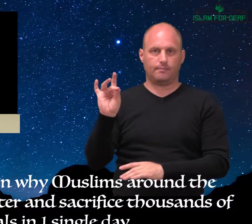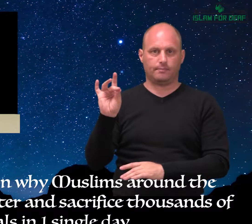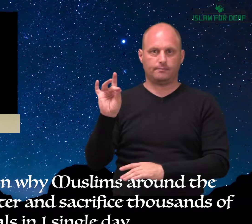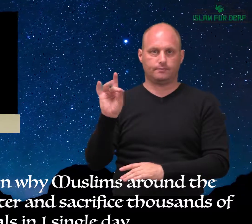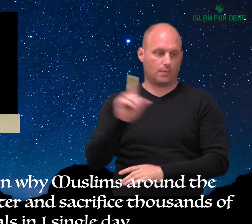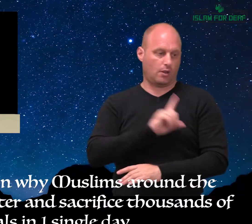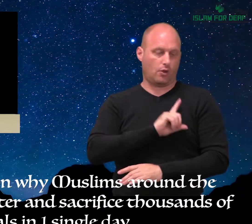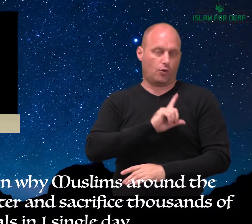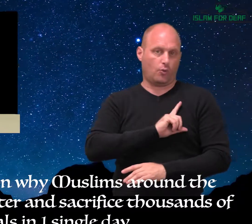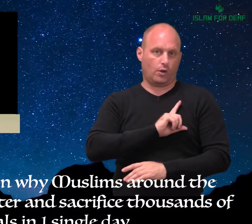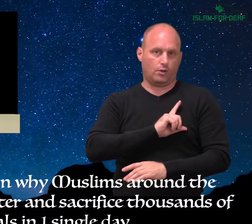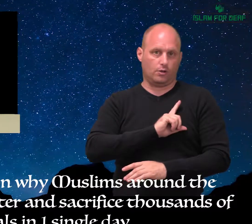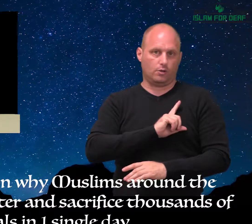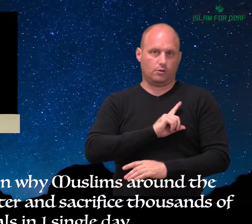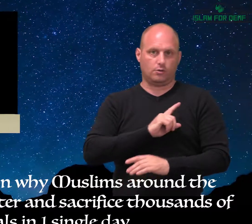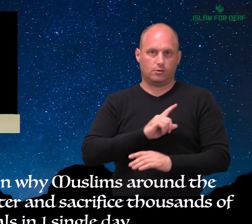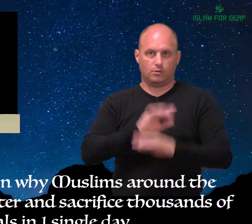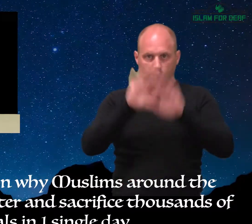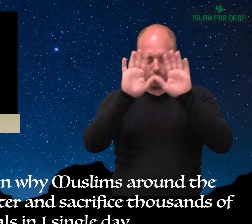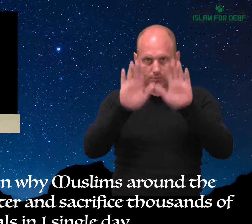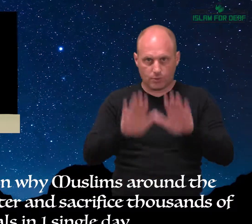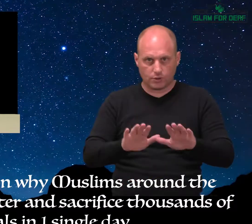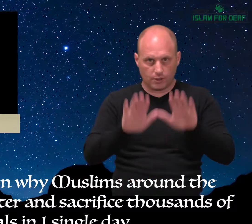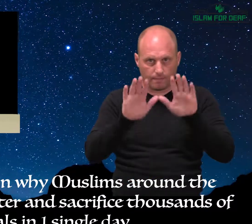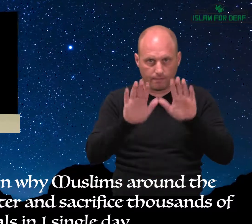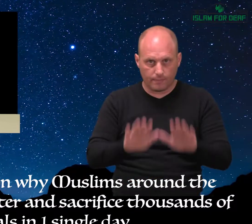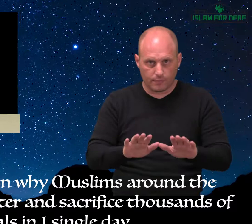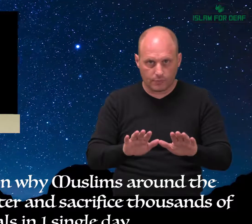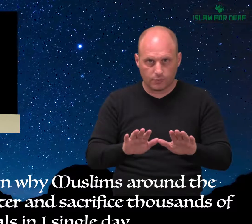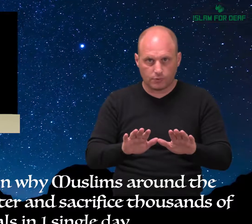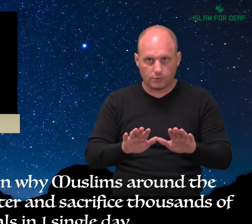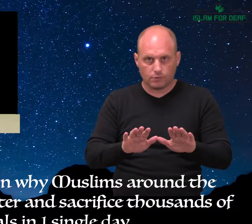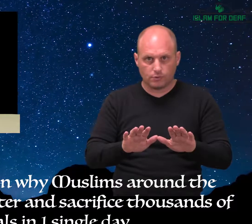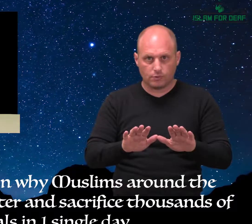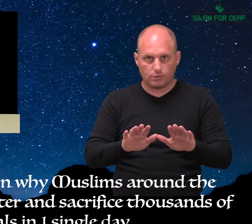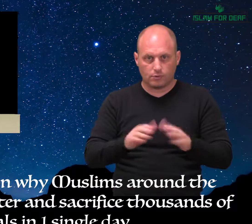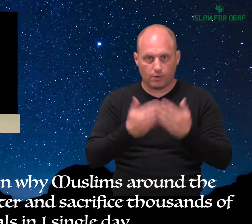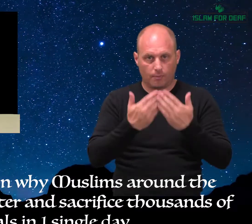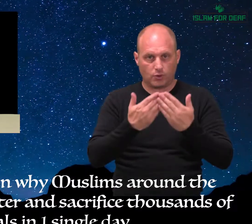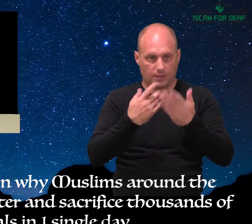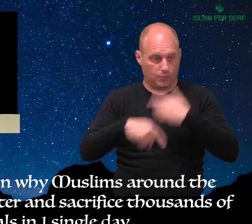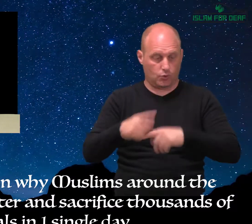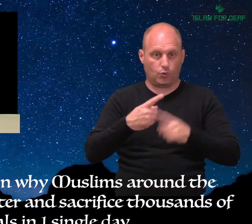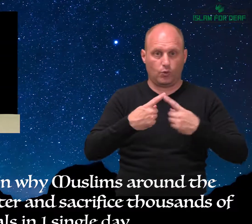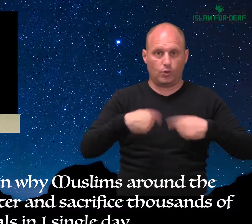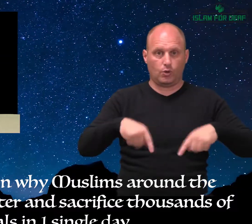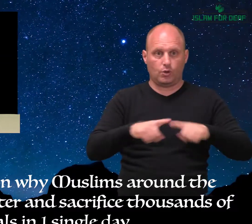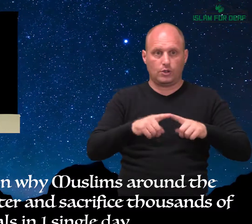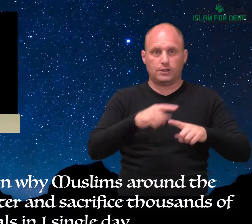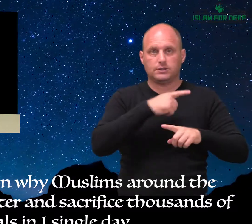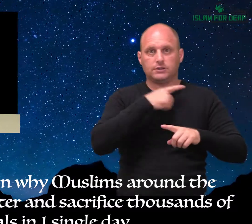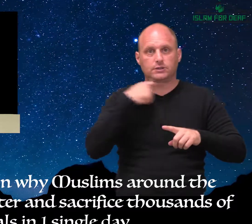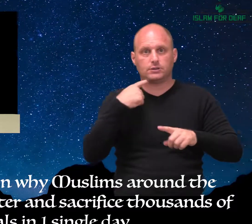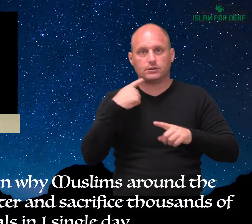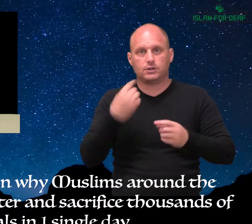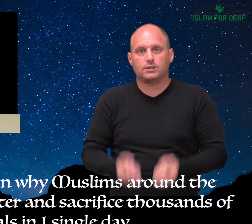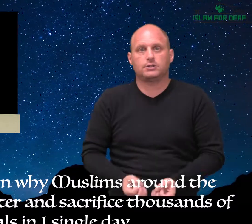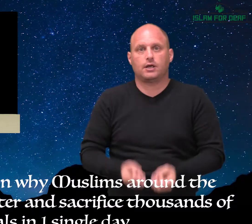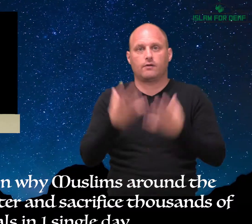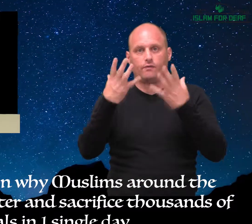is the reason that the Muslims around the globe, they slaughter and they sacrifice